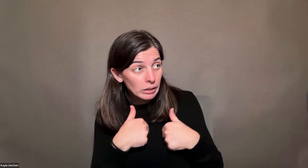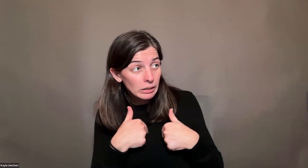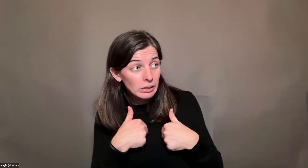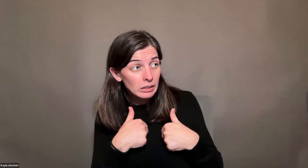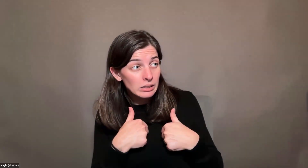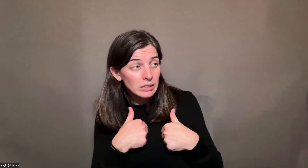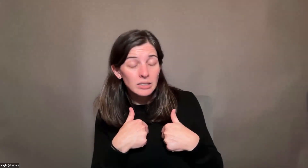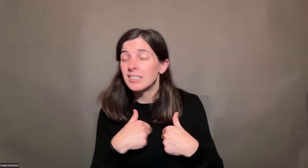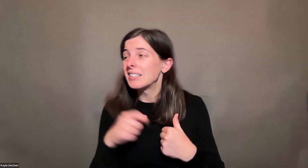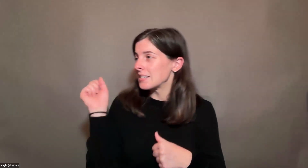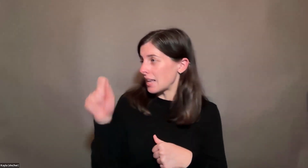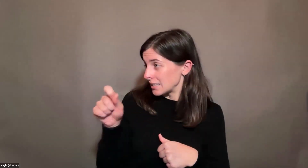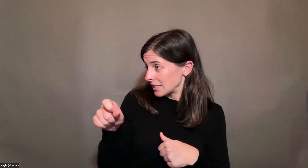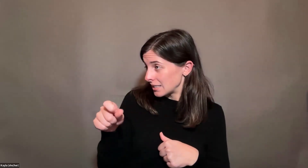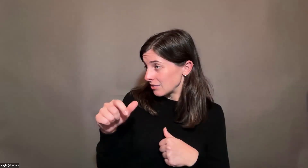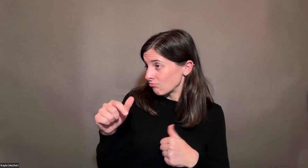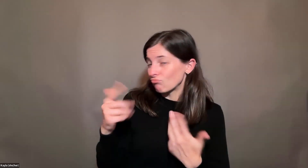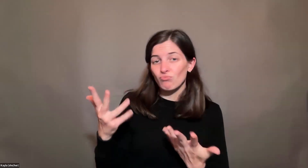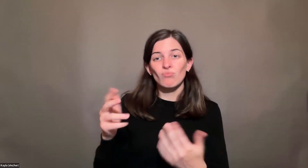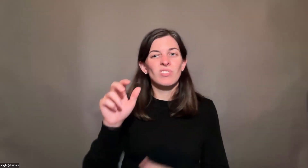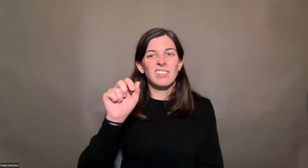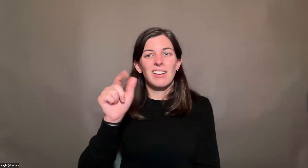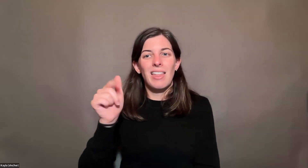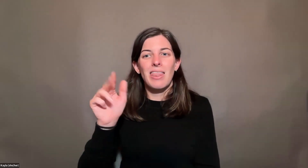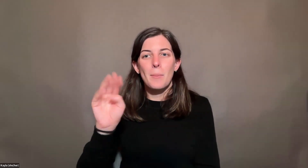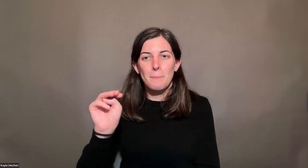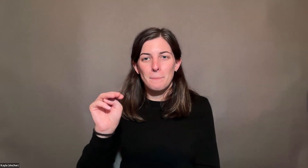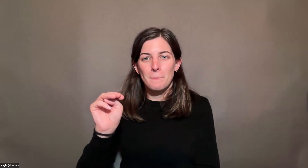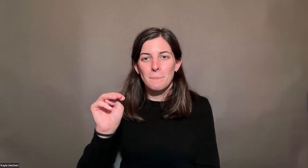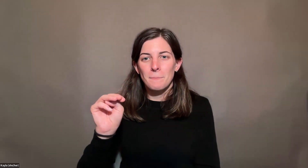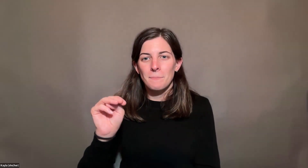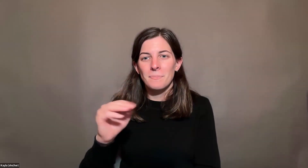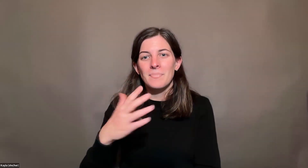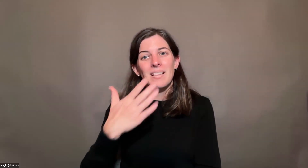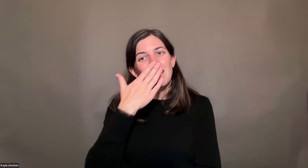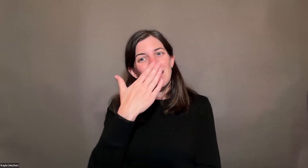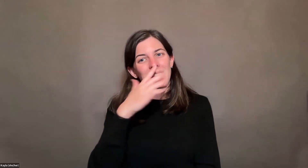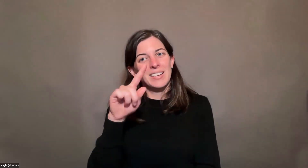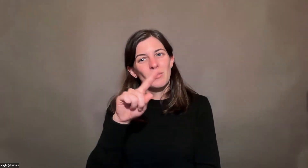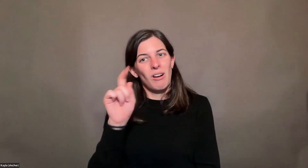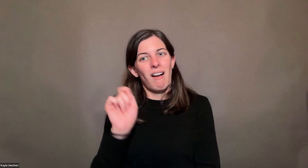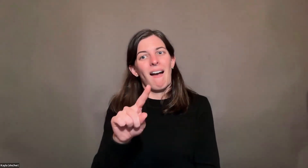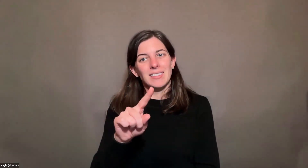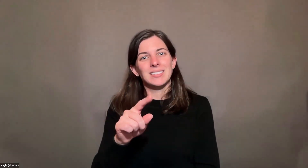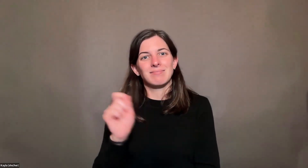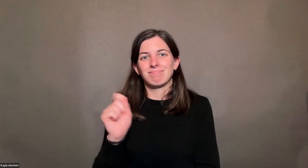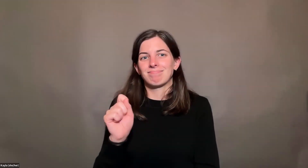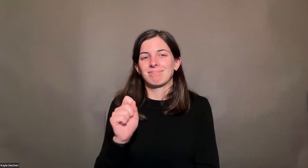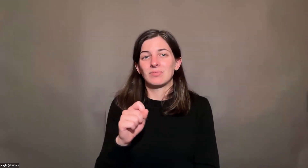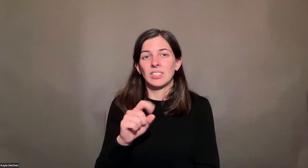Yep. Okay. Thank you for asking this question. Actually, GraphQL is not for